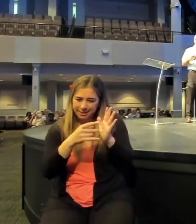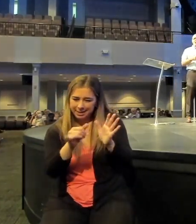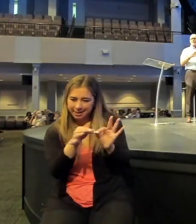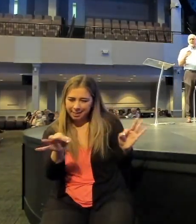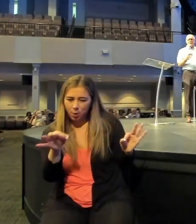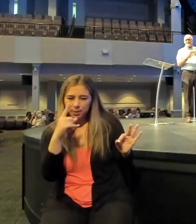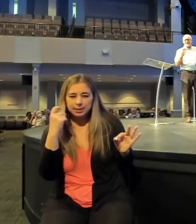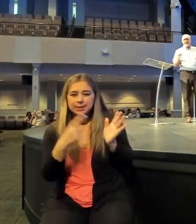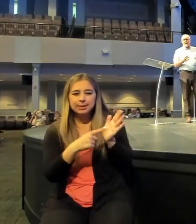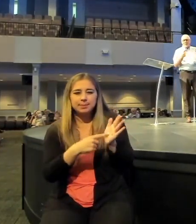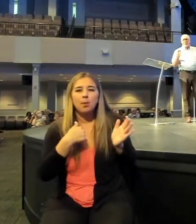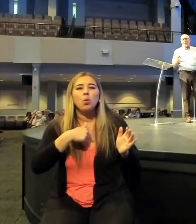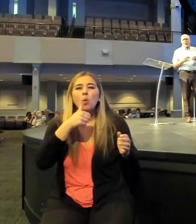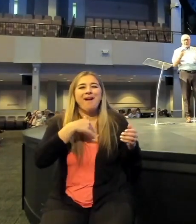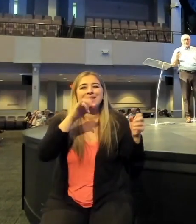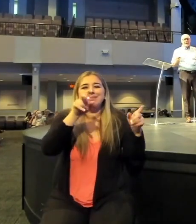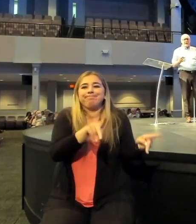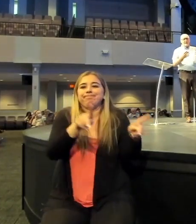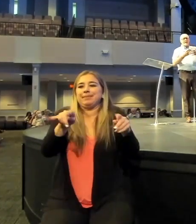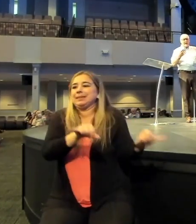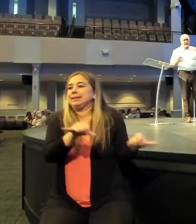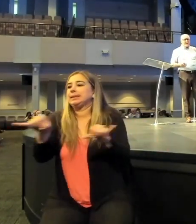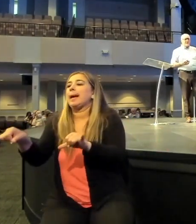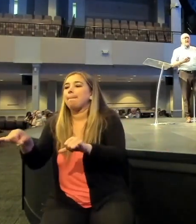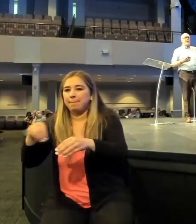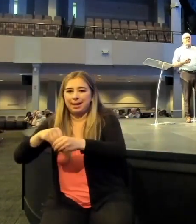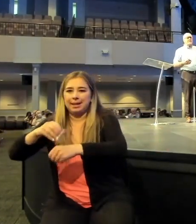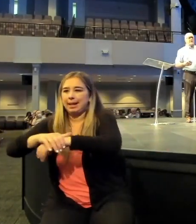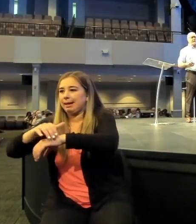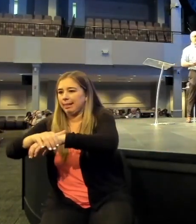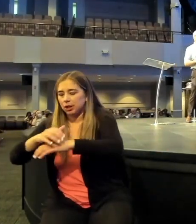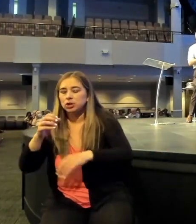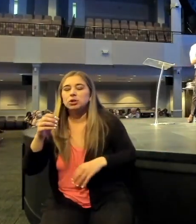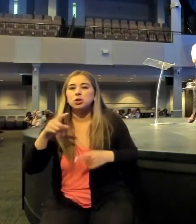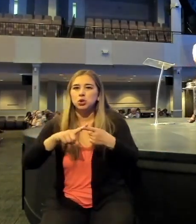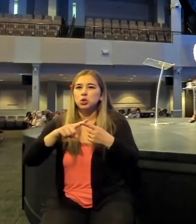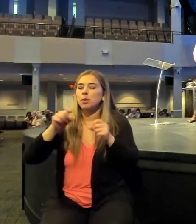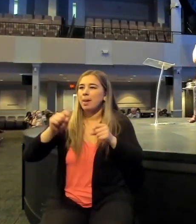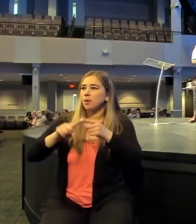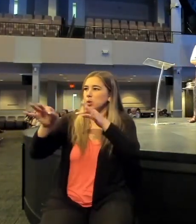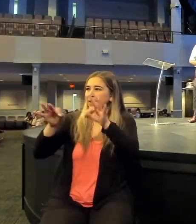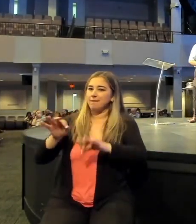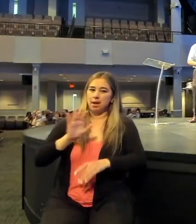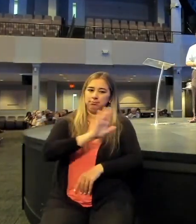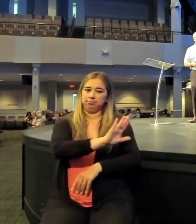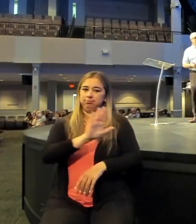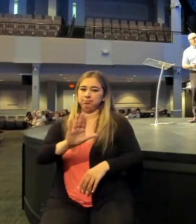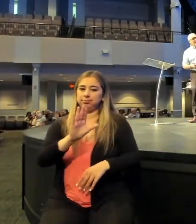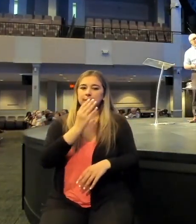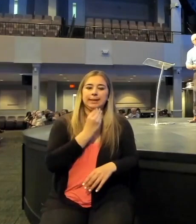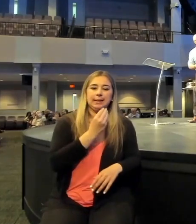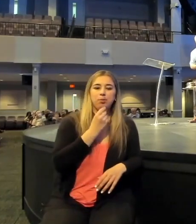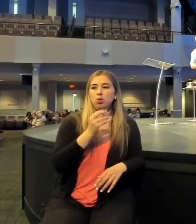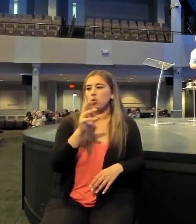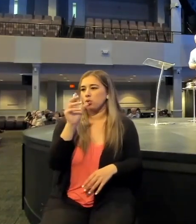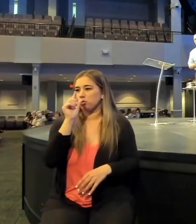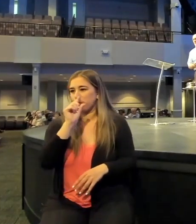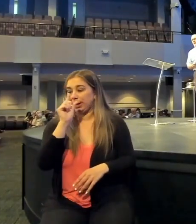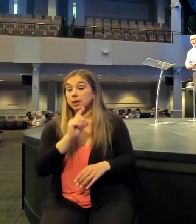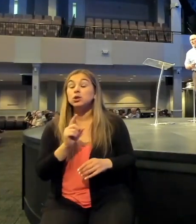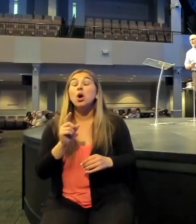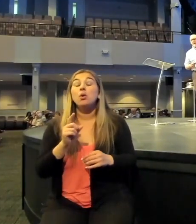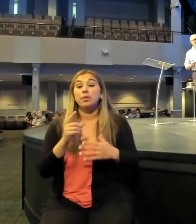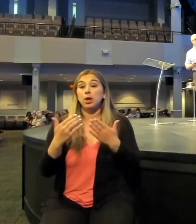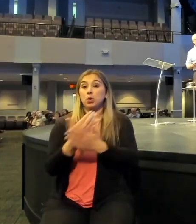because we don't always have the same word in the English language to define the Greek or Hebrew terms. And so in the New